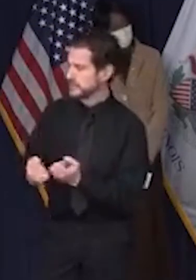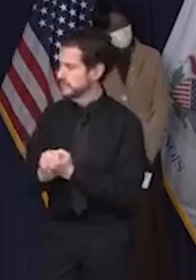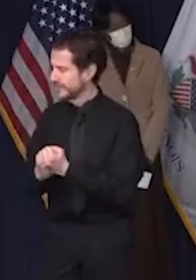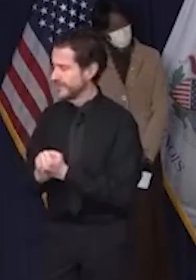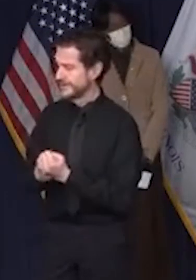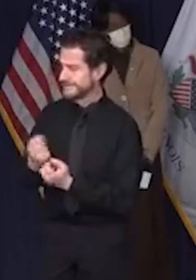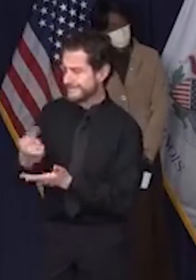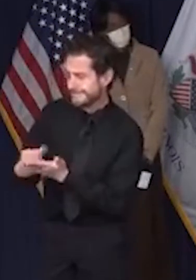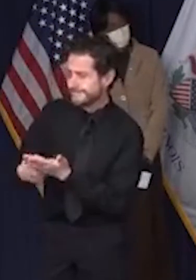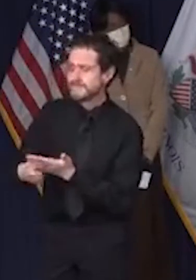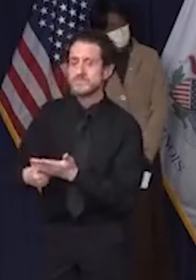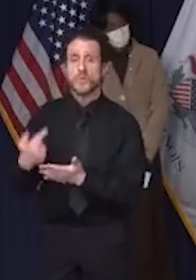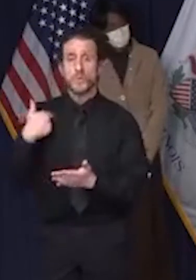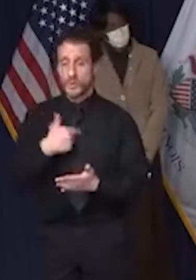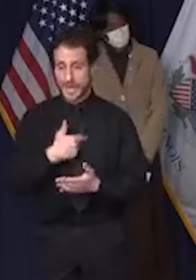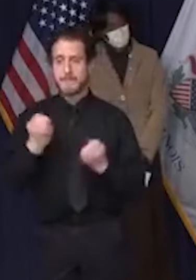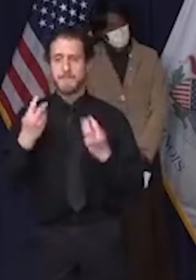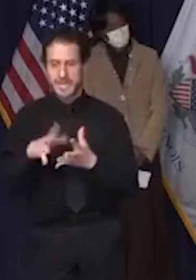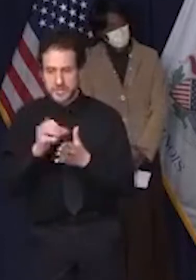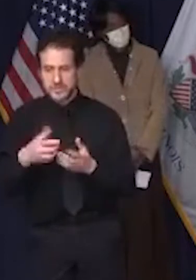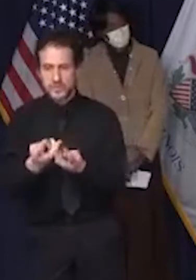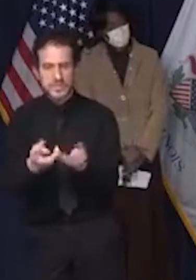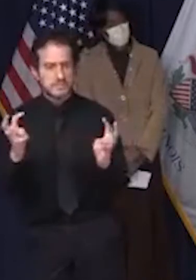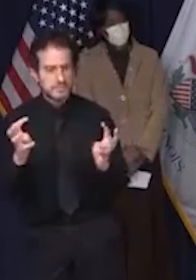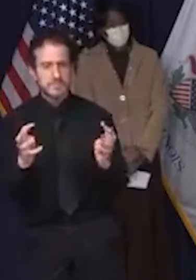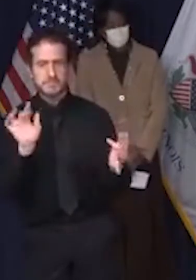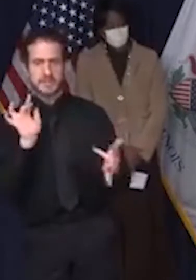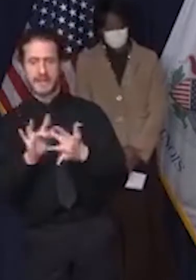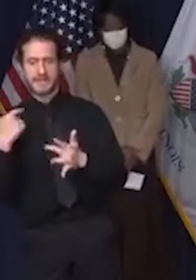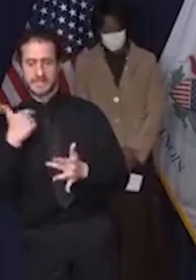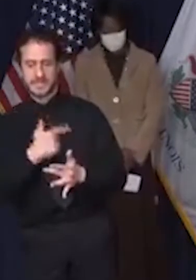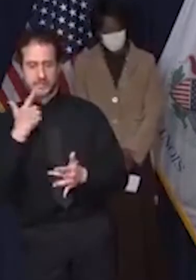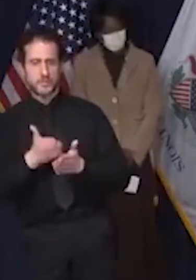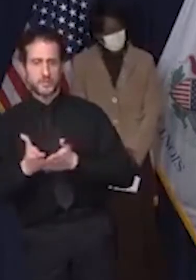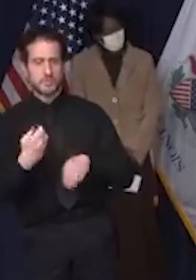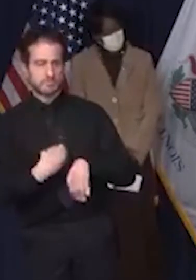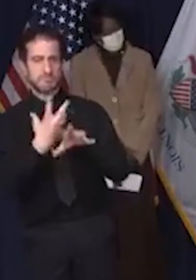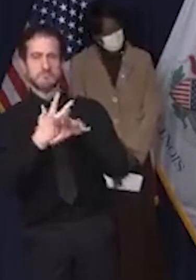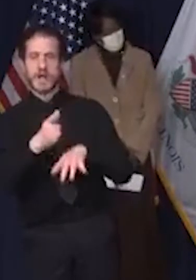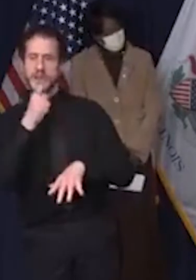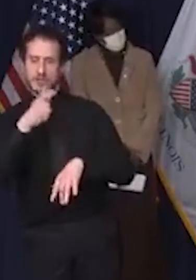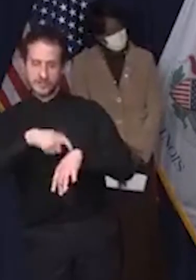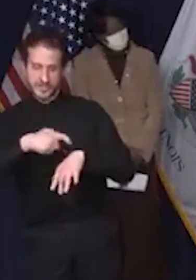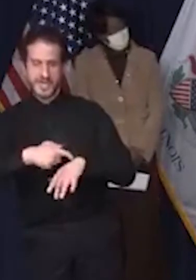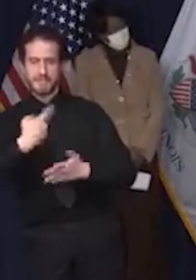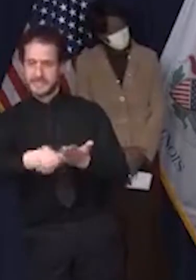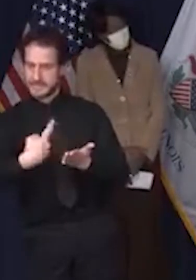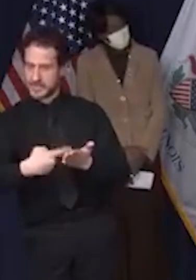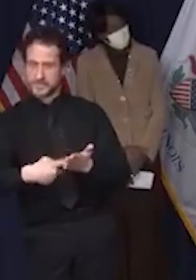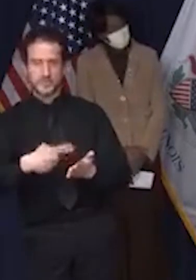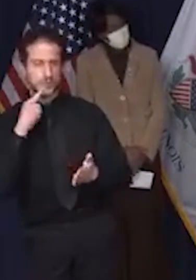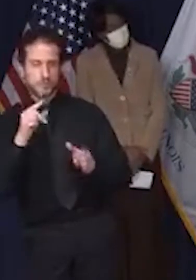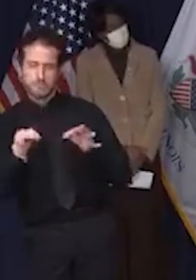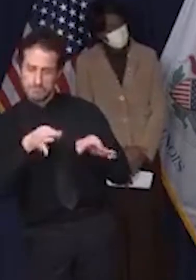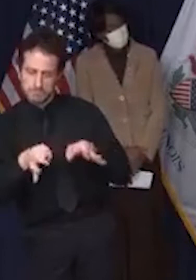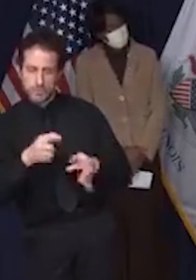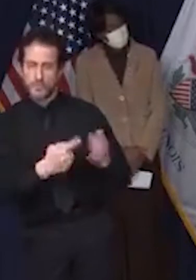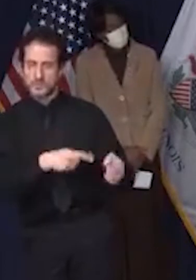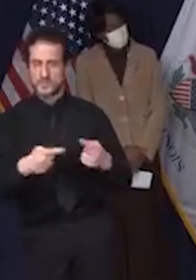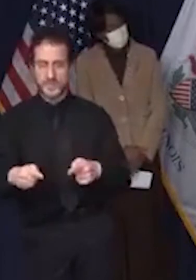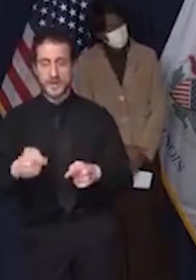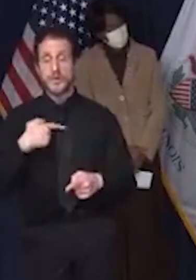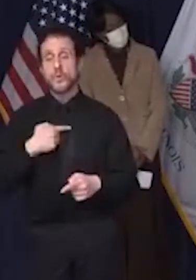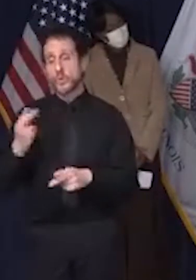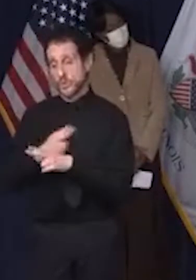a virtual lunch just to talk about what's going on. We're supporting student learning utilizing technology and,